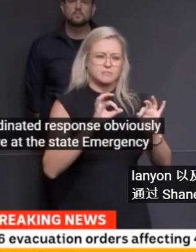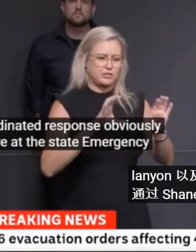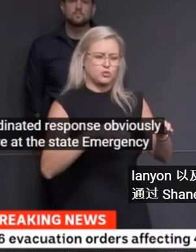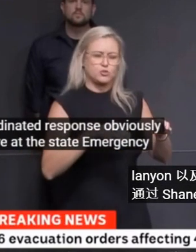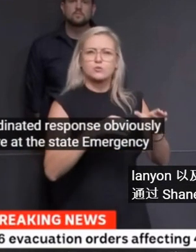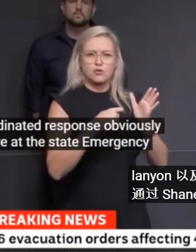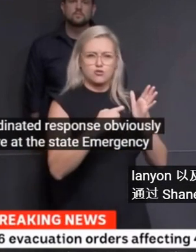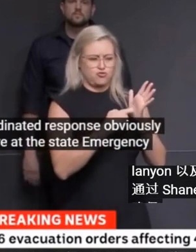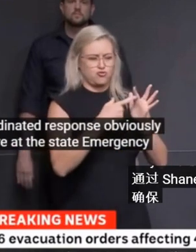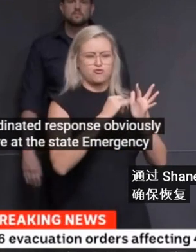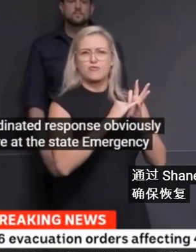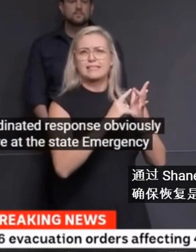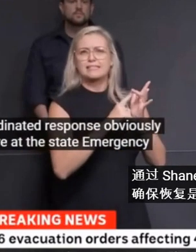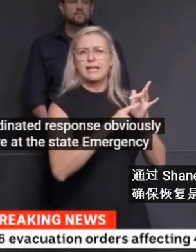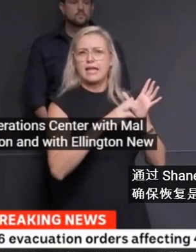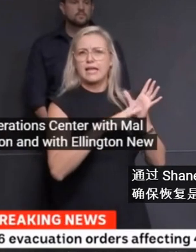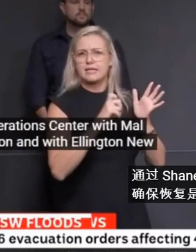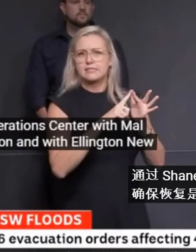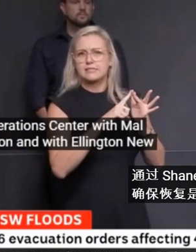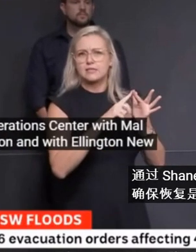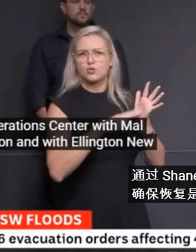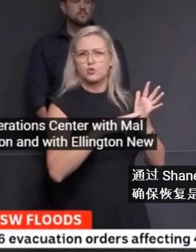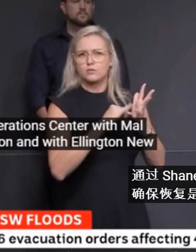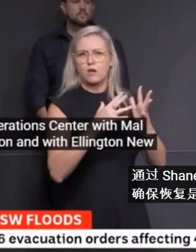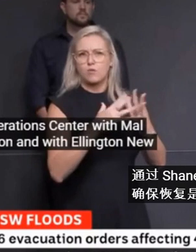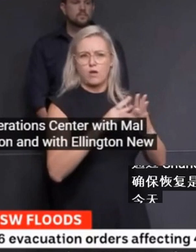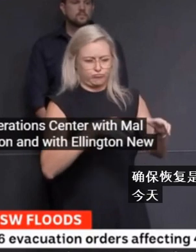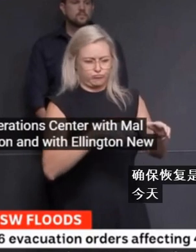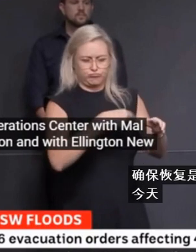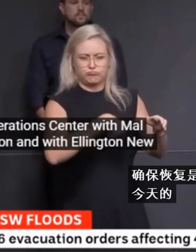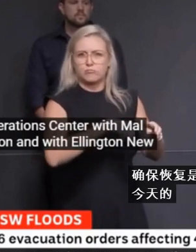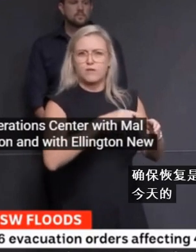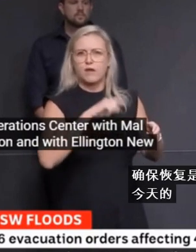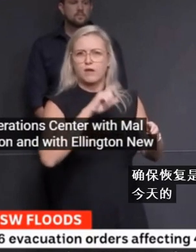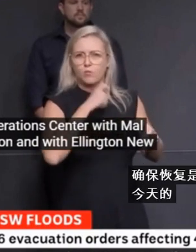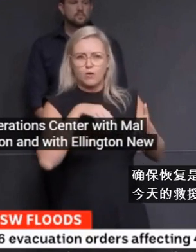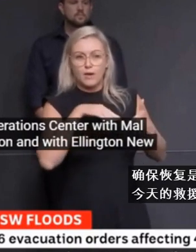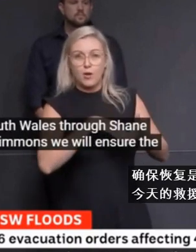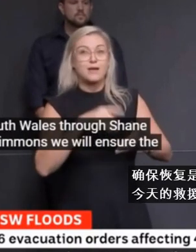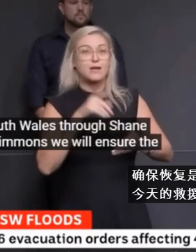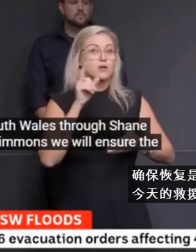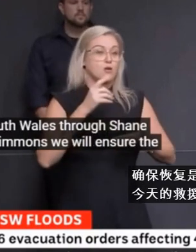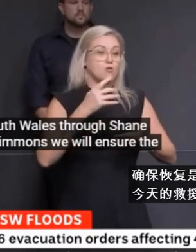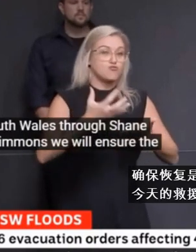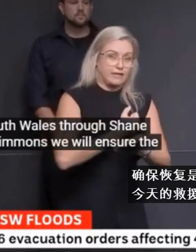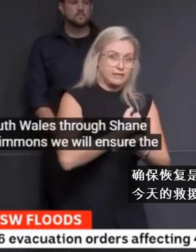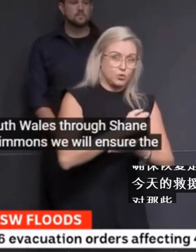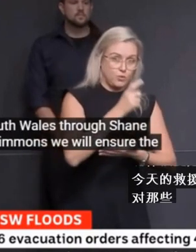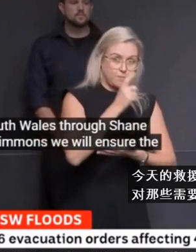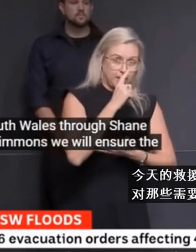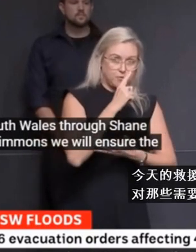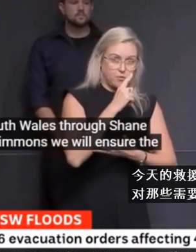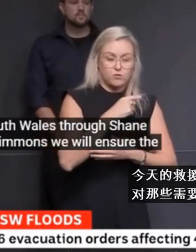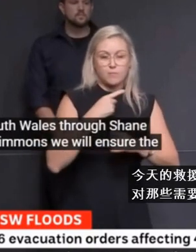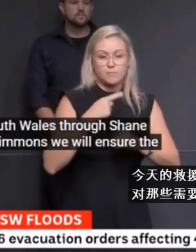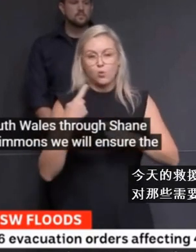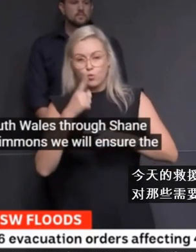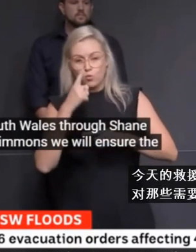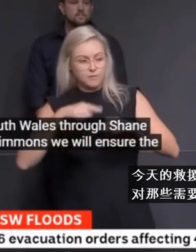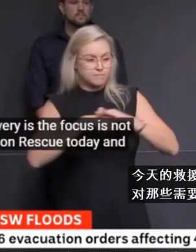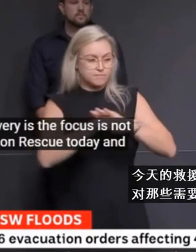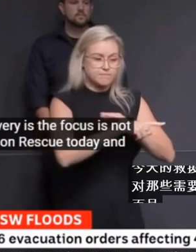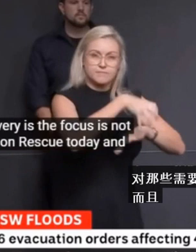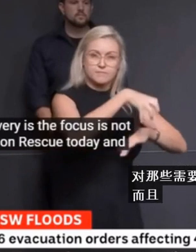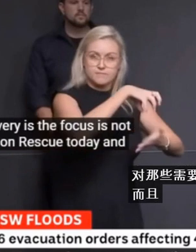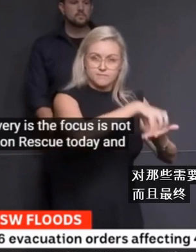Shane Fitzsimmons, we will ensure the recovery is the focus is not just on rescue today and ensuring care and support for those people who need